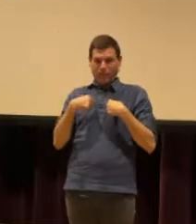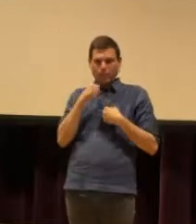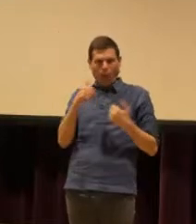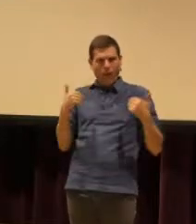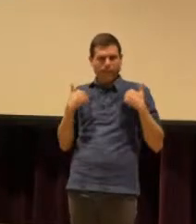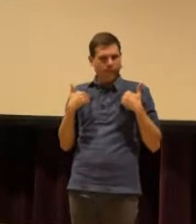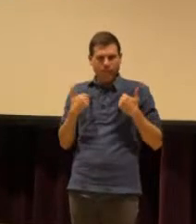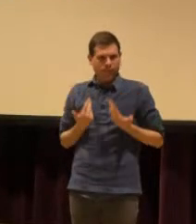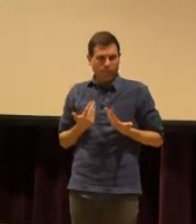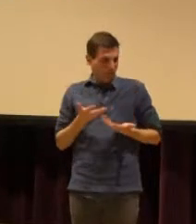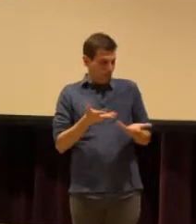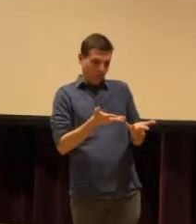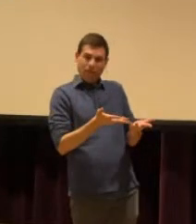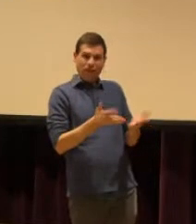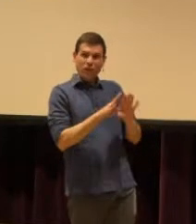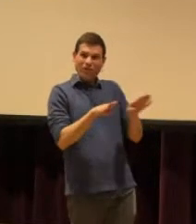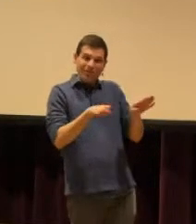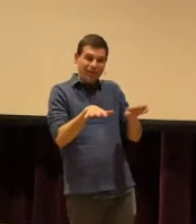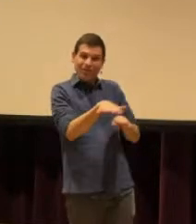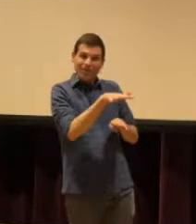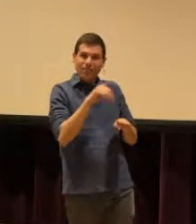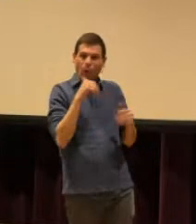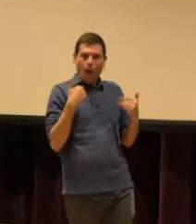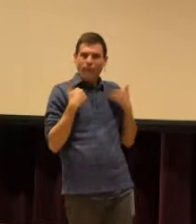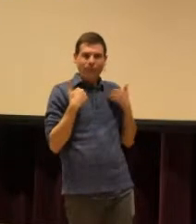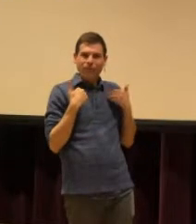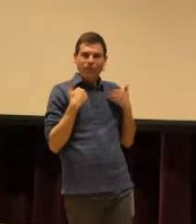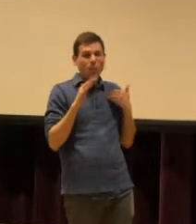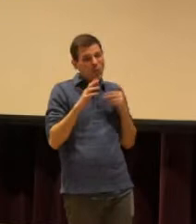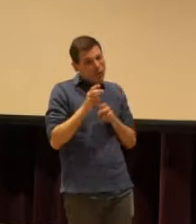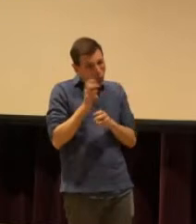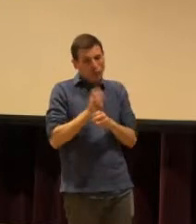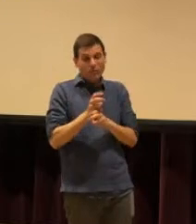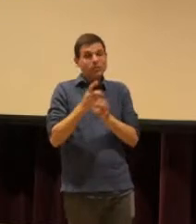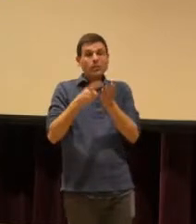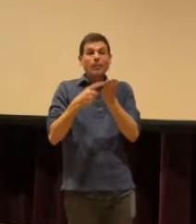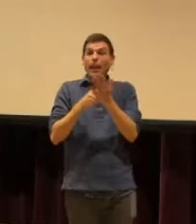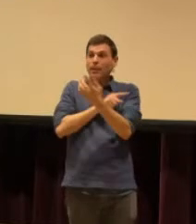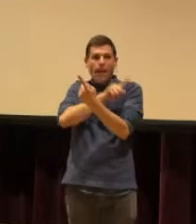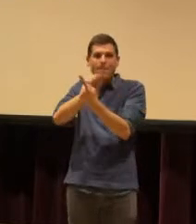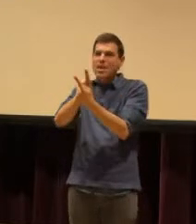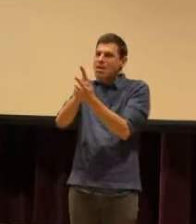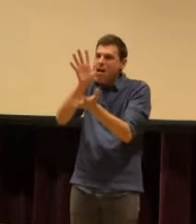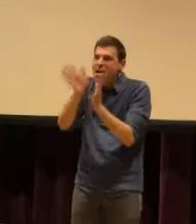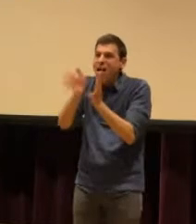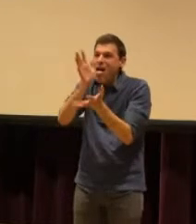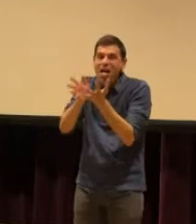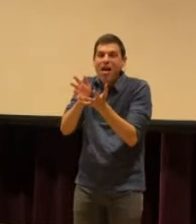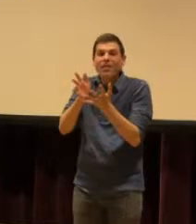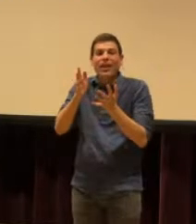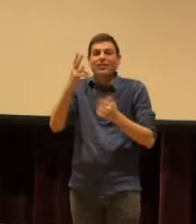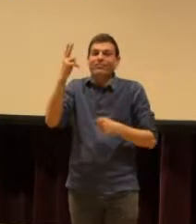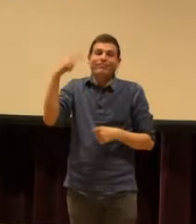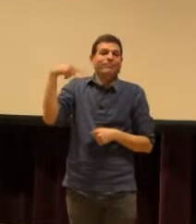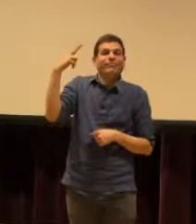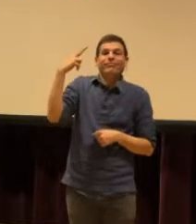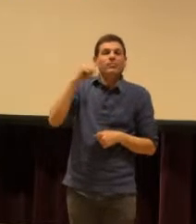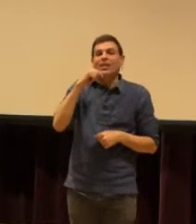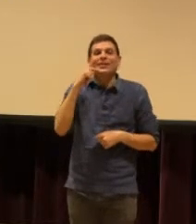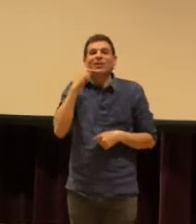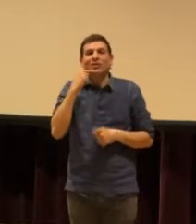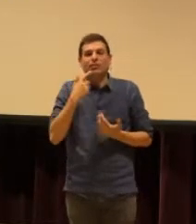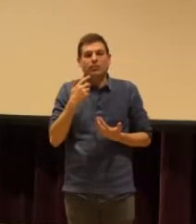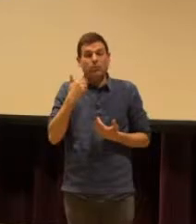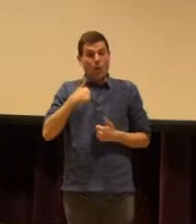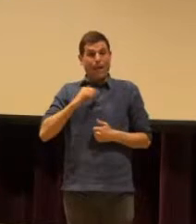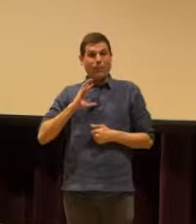really just, it's been hard because a lot of times I'm not taken seriously, especially as someone who, I'm a